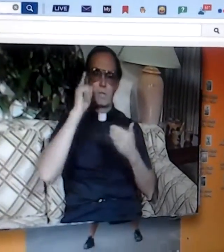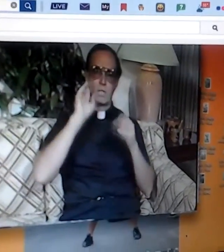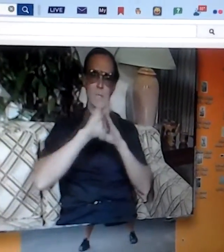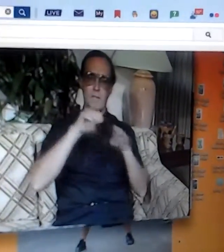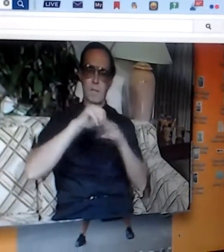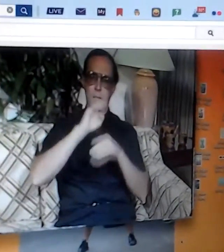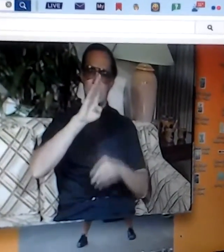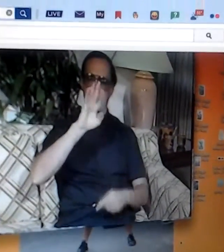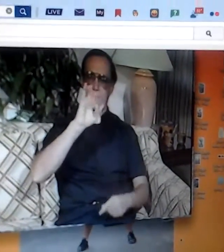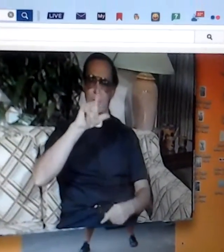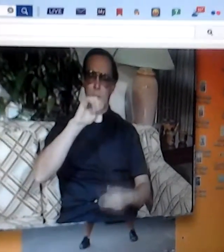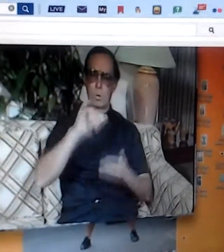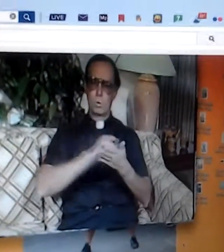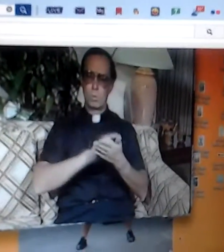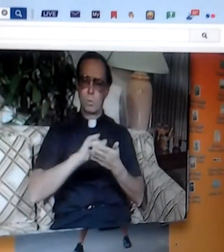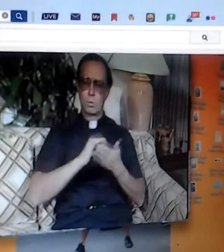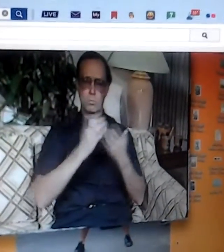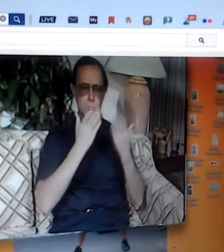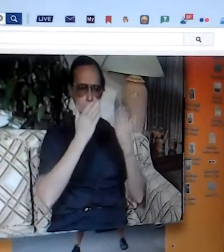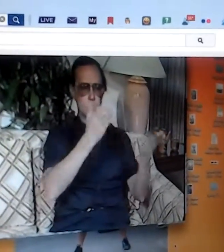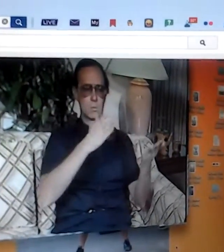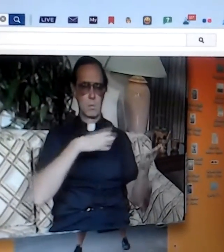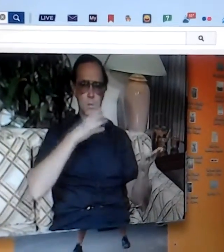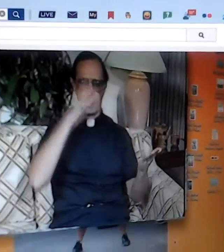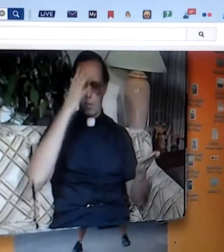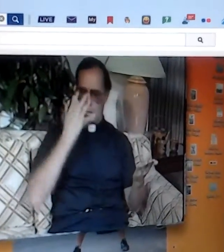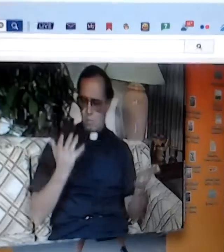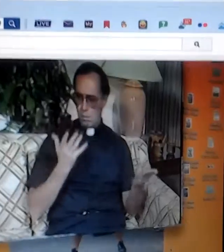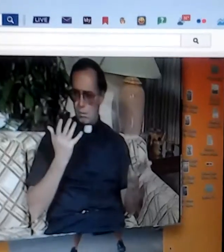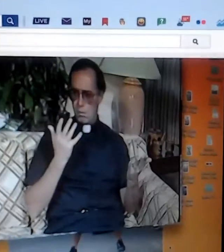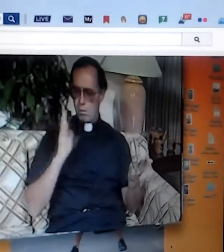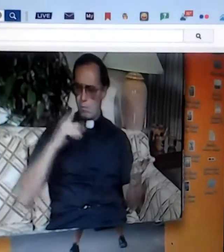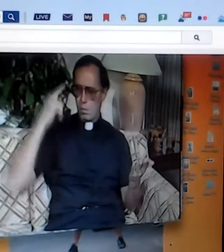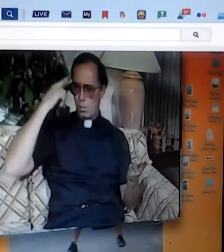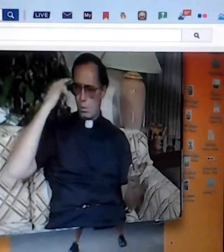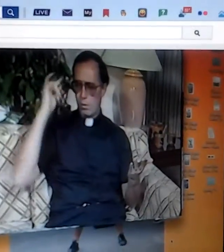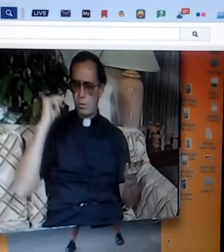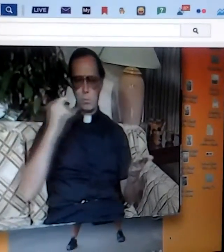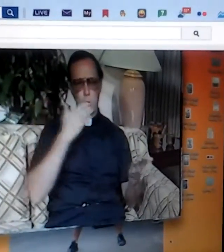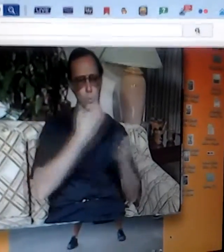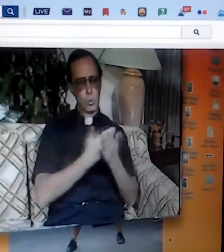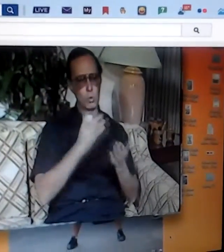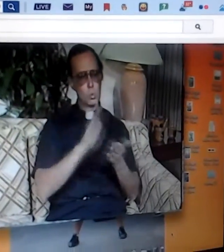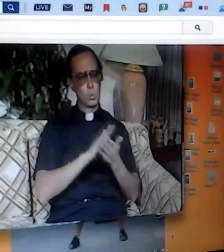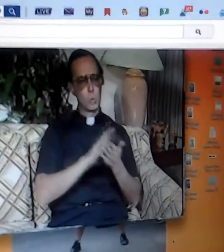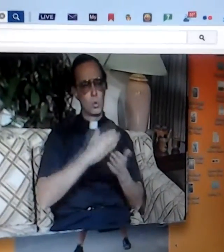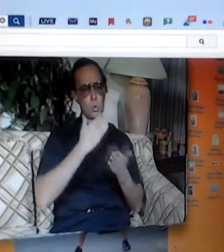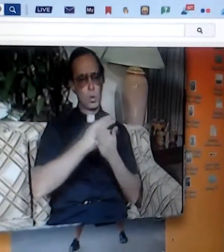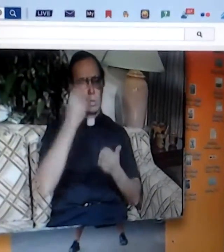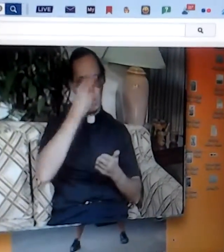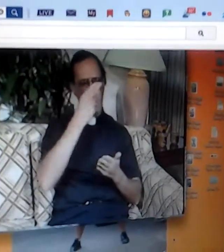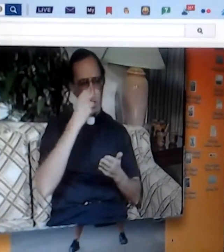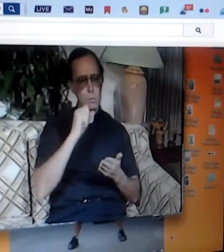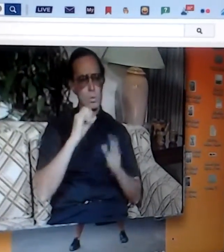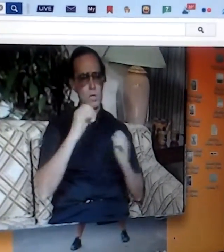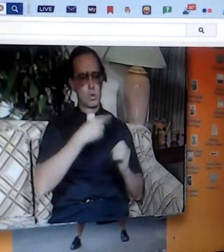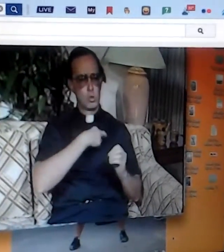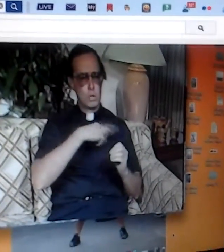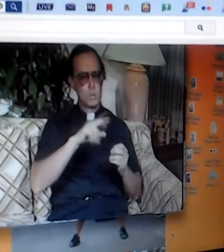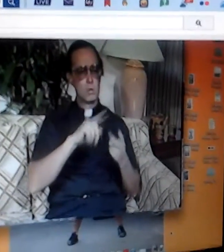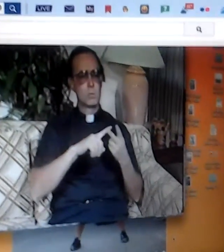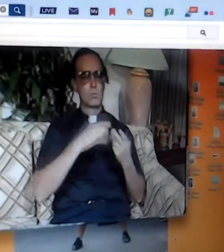school named St. Mary's in Rochester, New York. They suggested that I go there. They said that it would be a